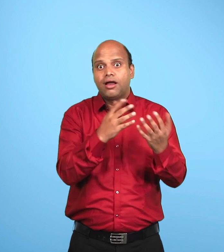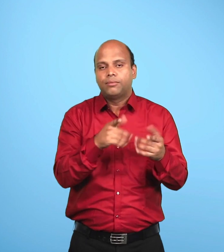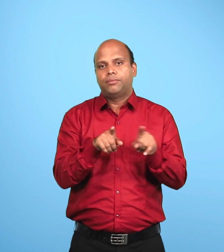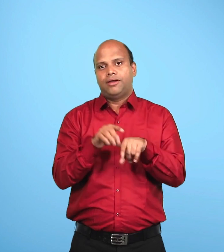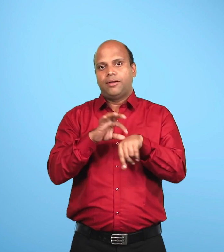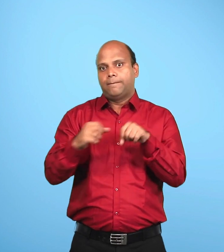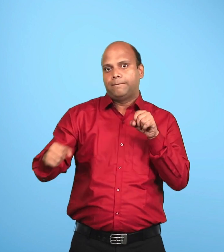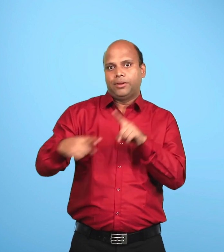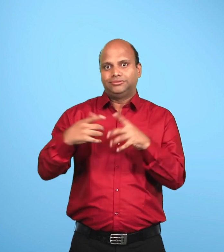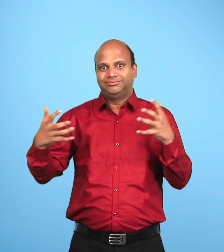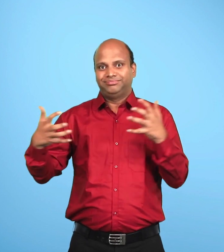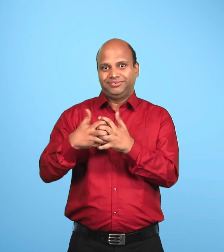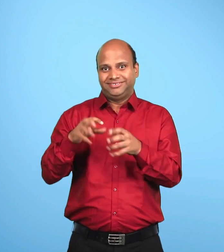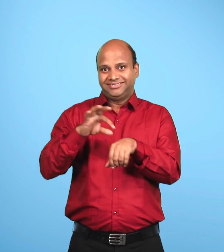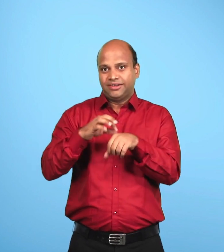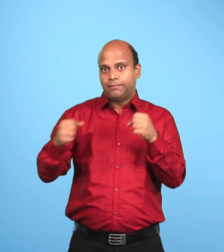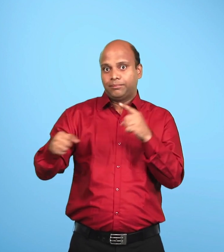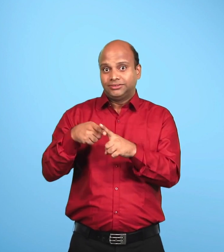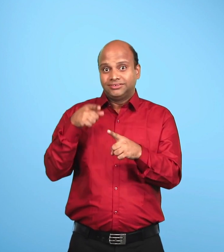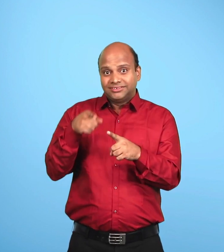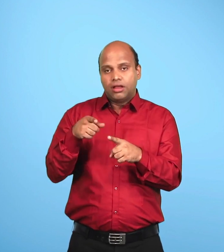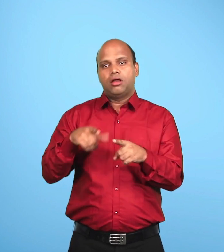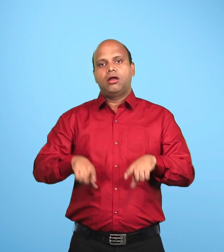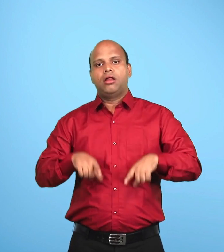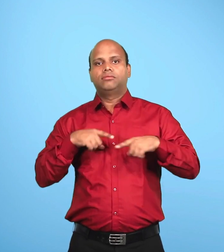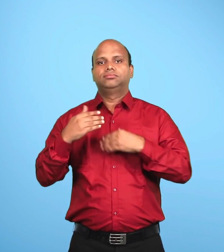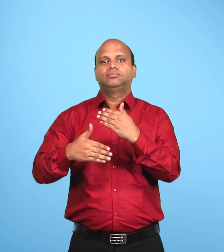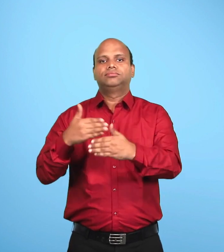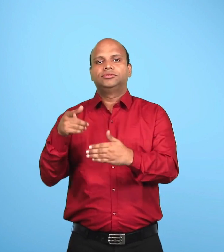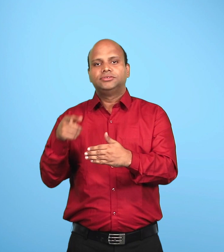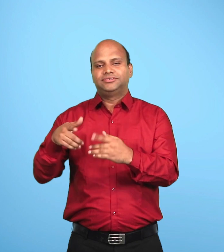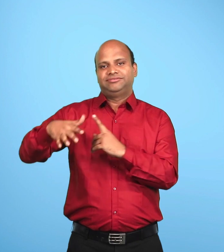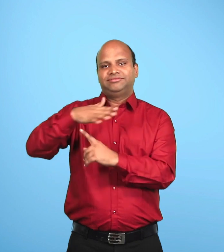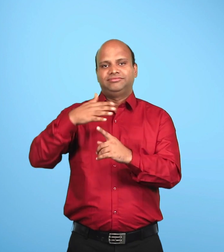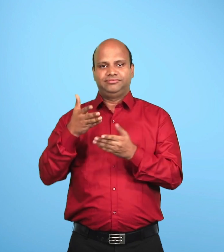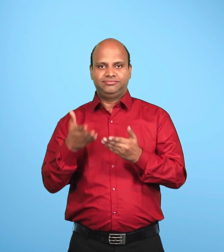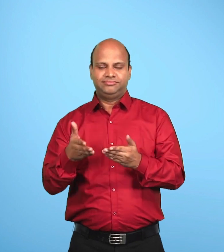Adaptation is the method by which organisms get well adjusted to the climate.